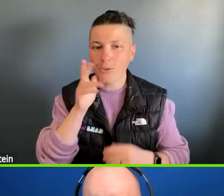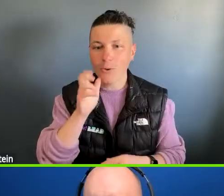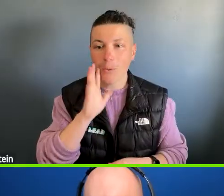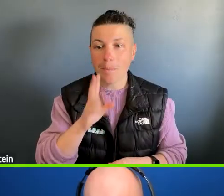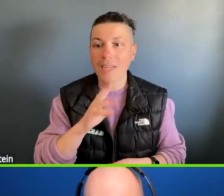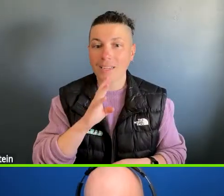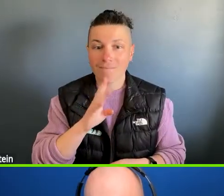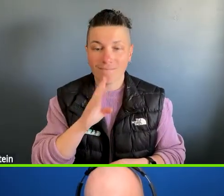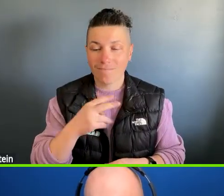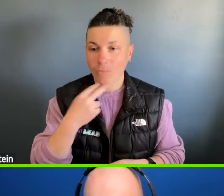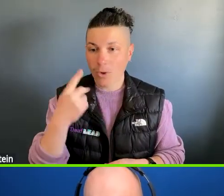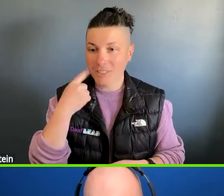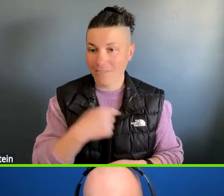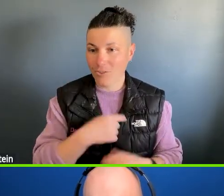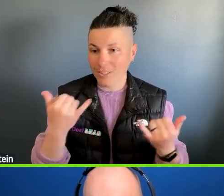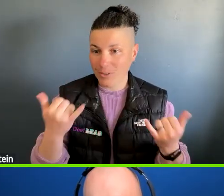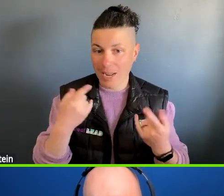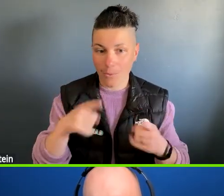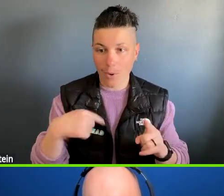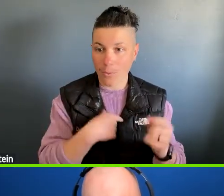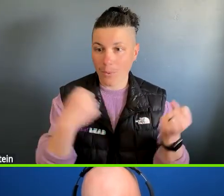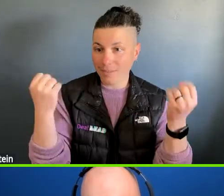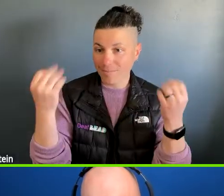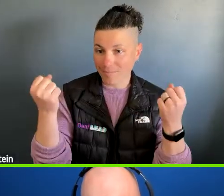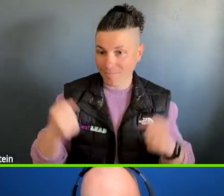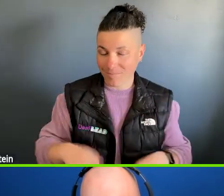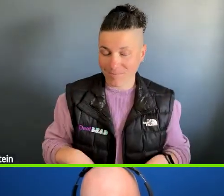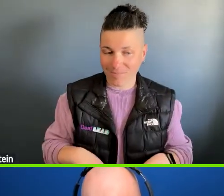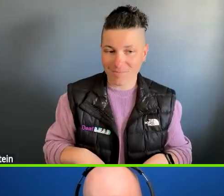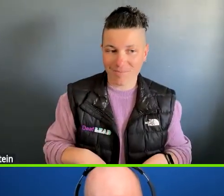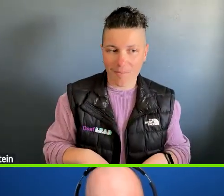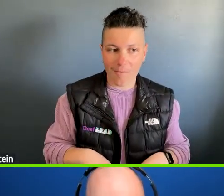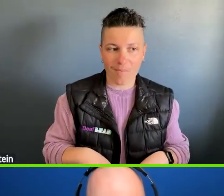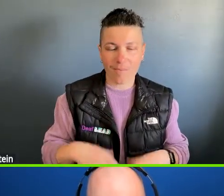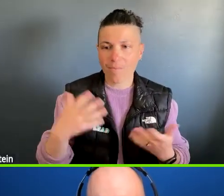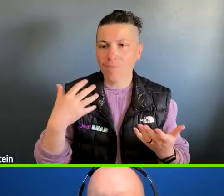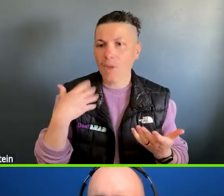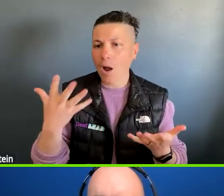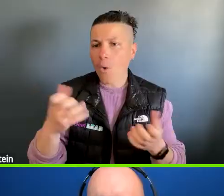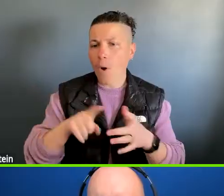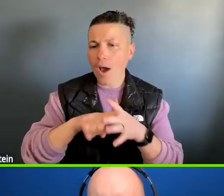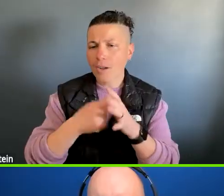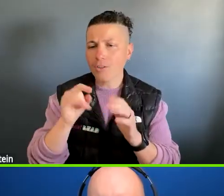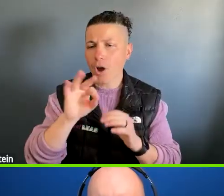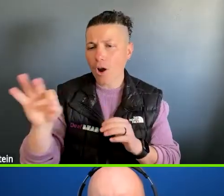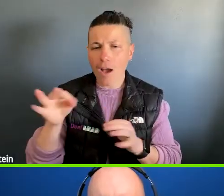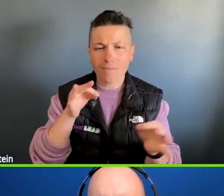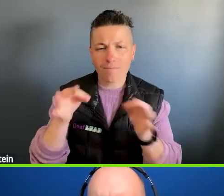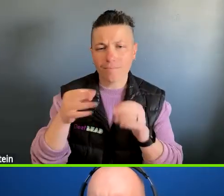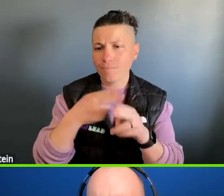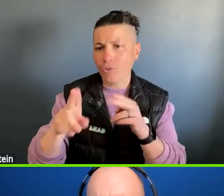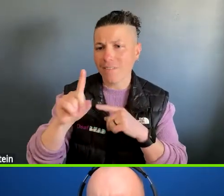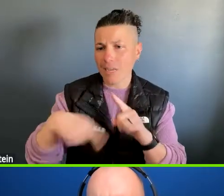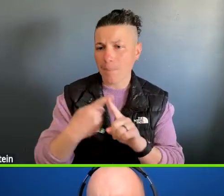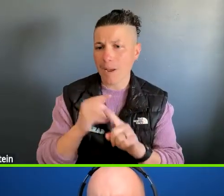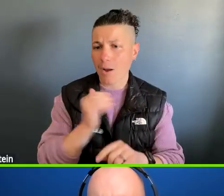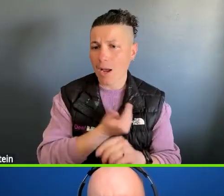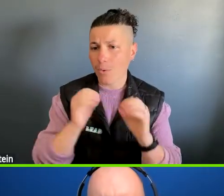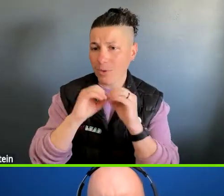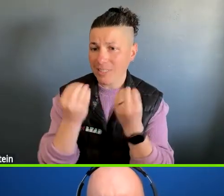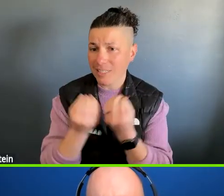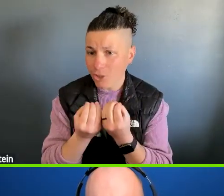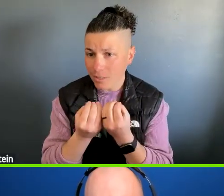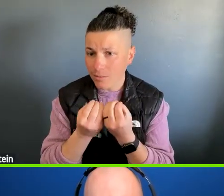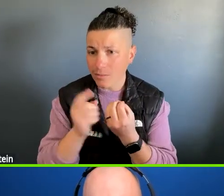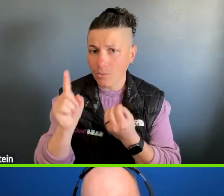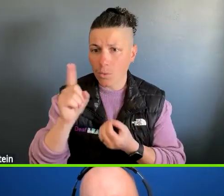Awesome. So we have our two interpreters as well who will be providing voiceover for us today while we're signing. And I wanted to start off with